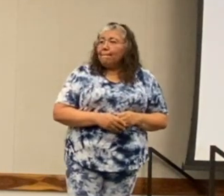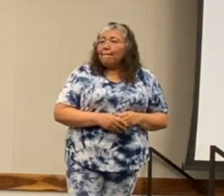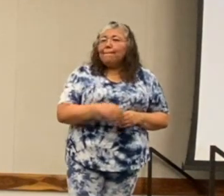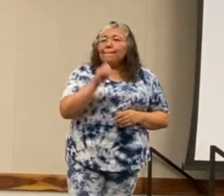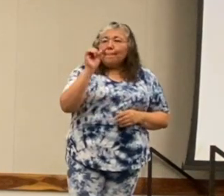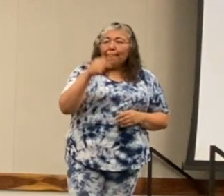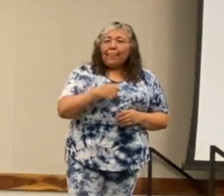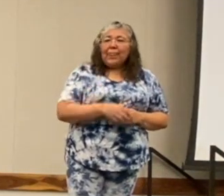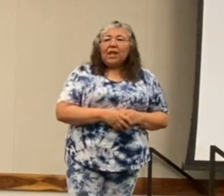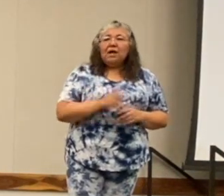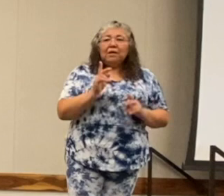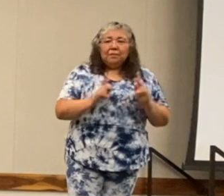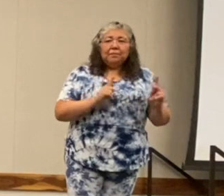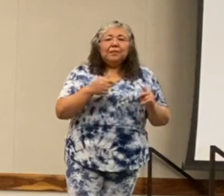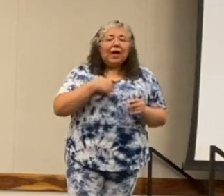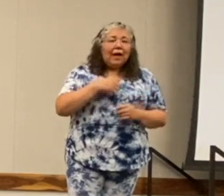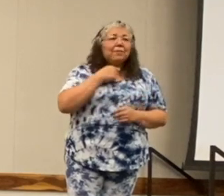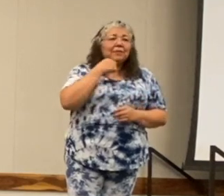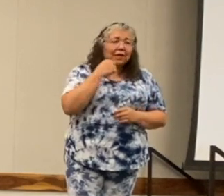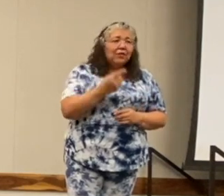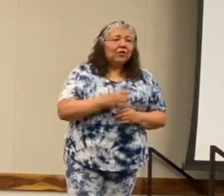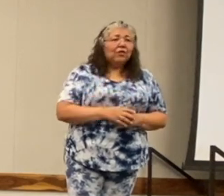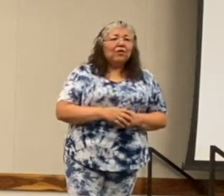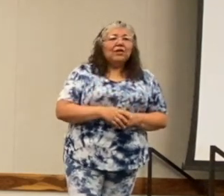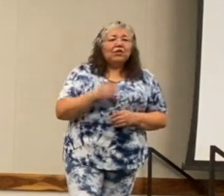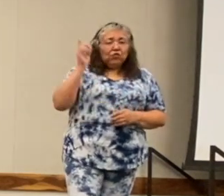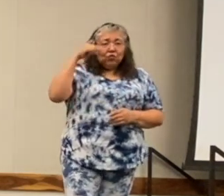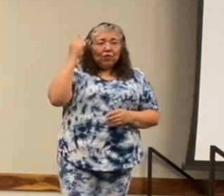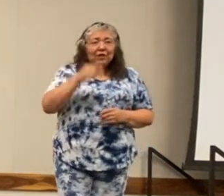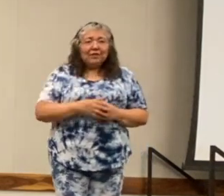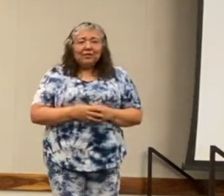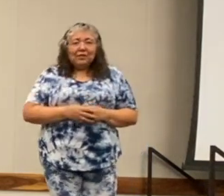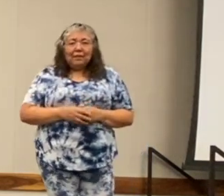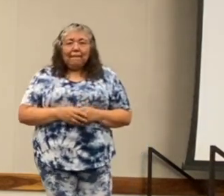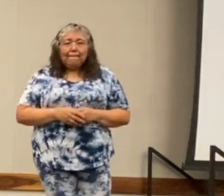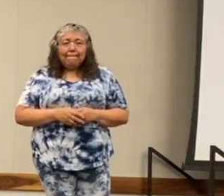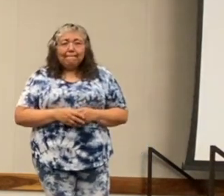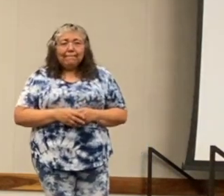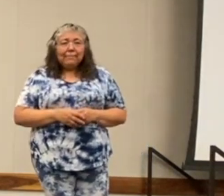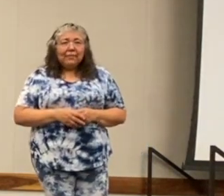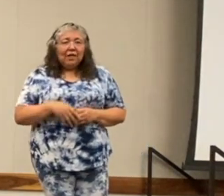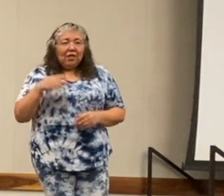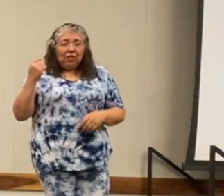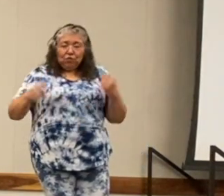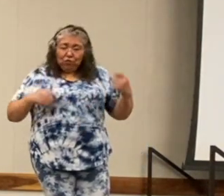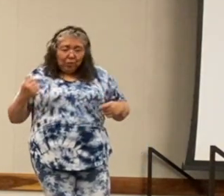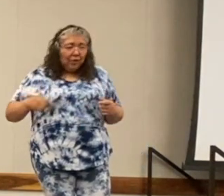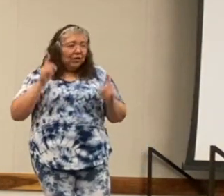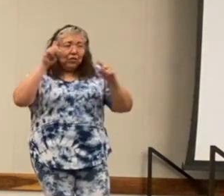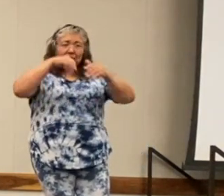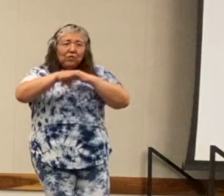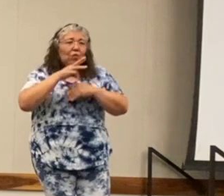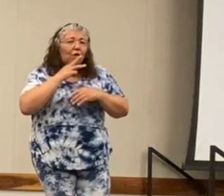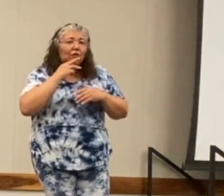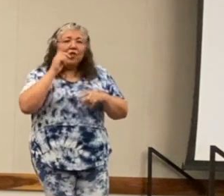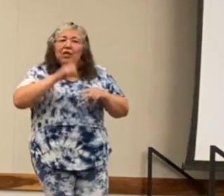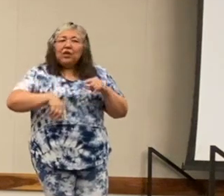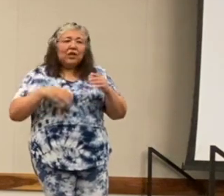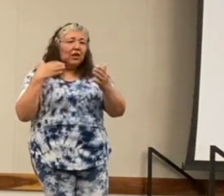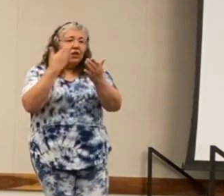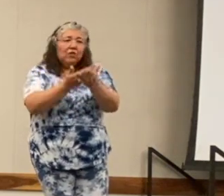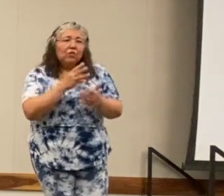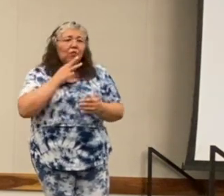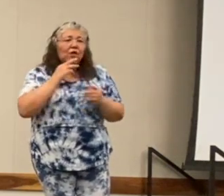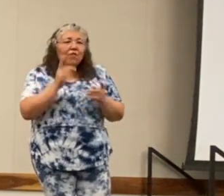Yep. People are, I'm telling you, it's crazy. They're just like, they're stripping down. Let's get into the water. They couldn't get into the water fast